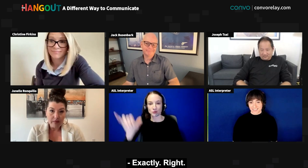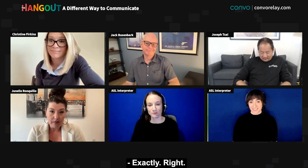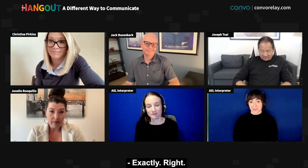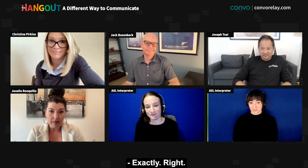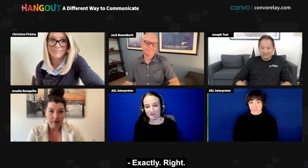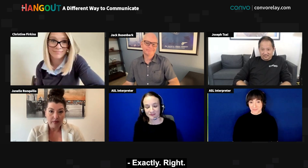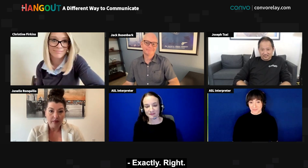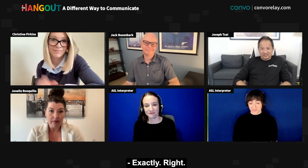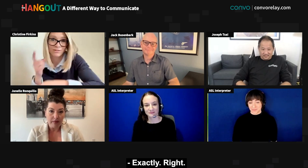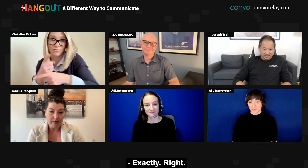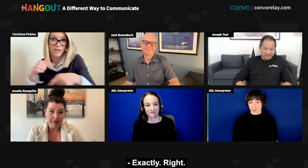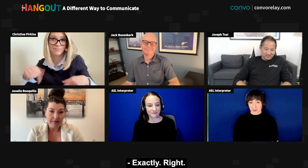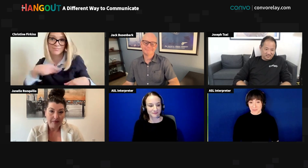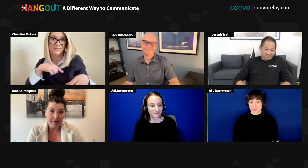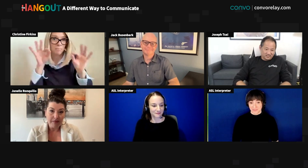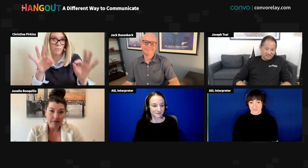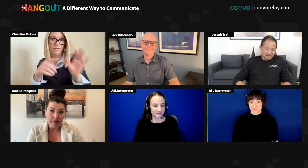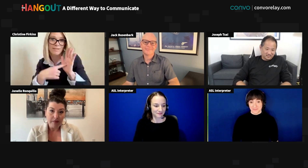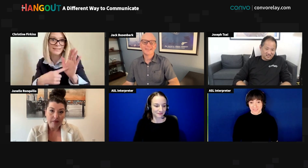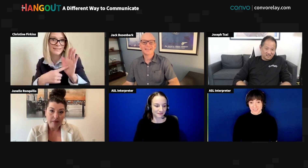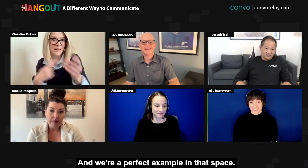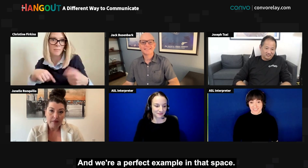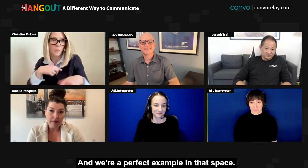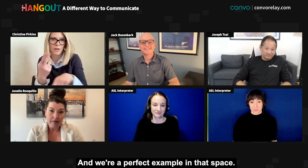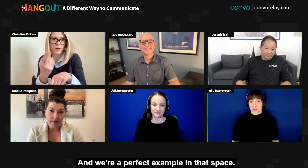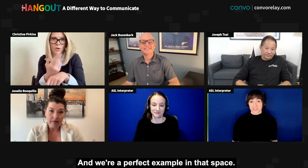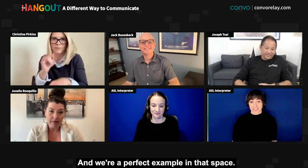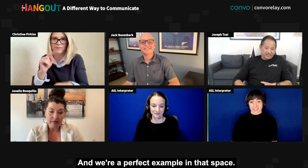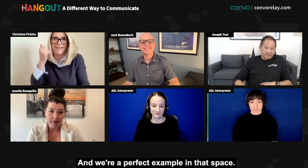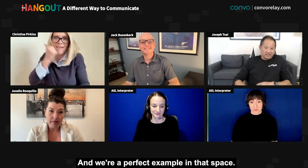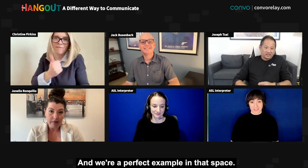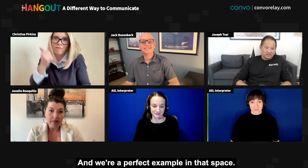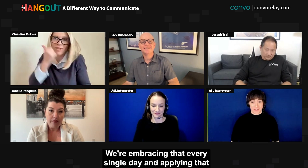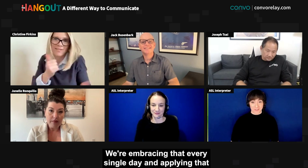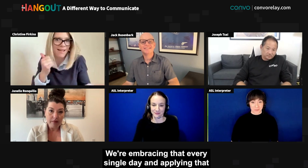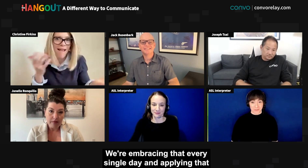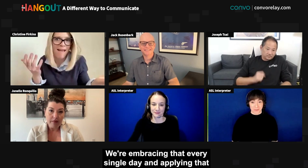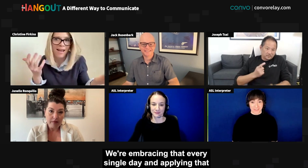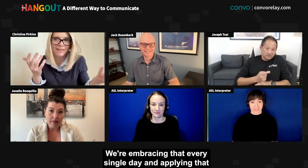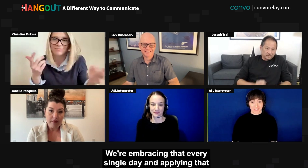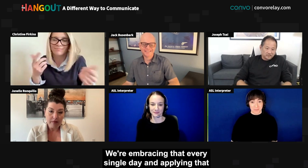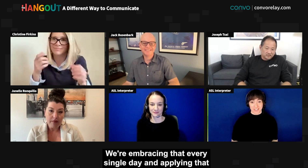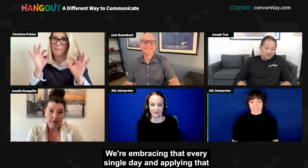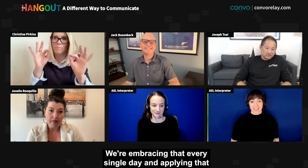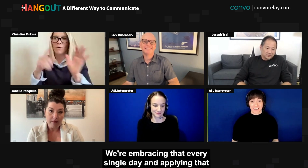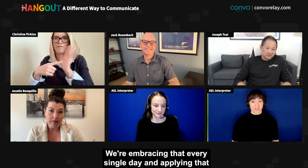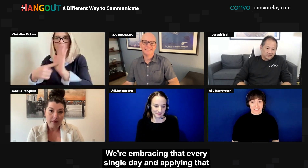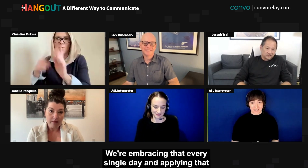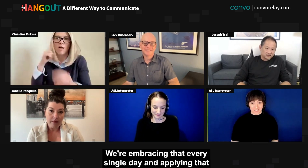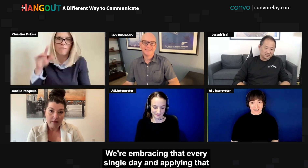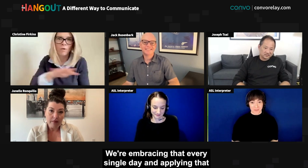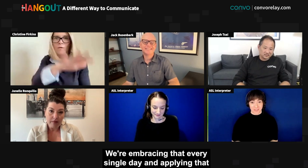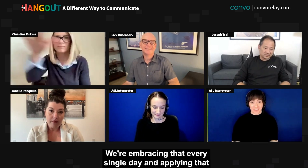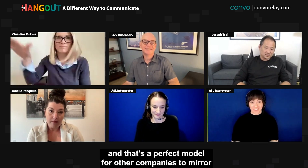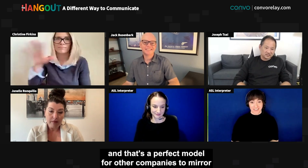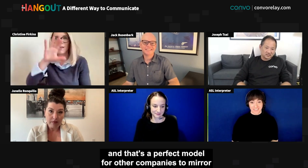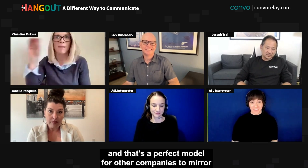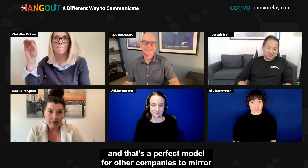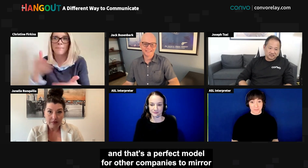Exactly. Right. And we're a perfect example in that space. We're embracing that every single day and applying that. And that's a